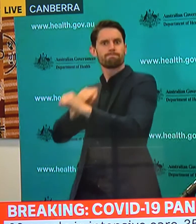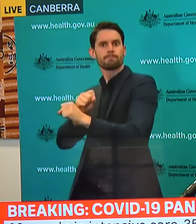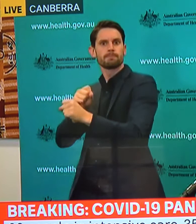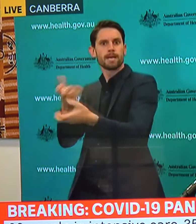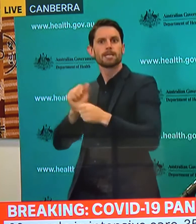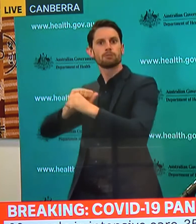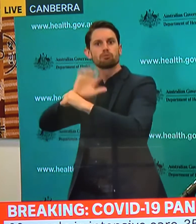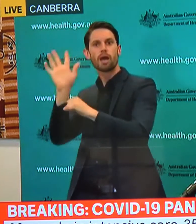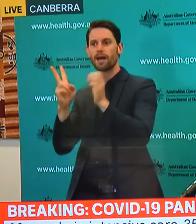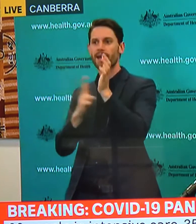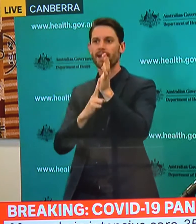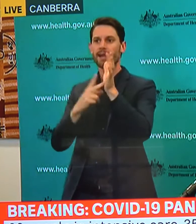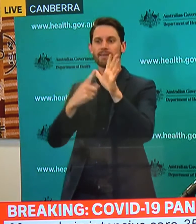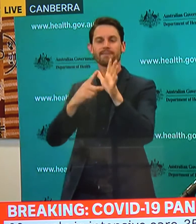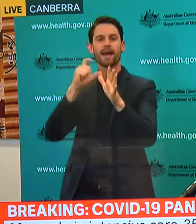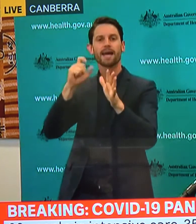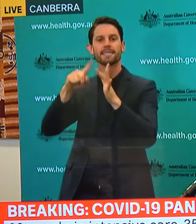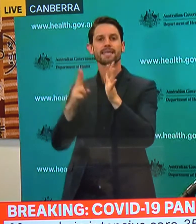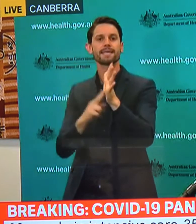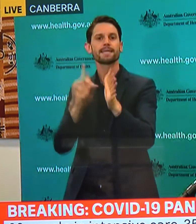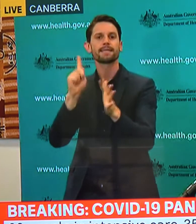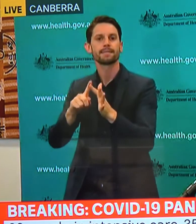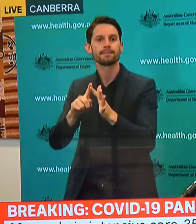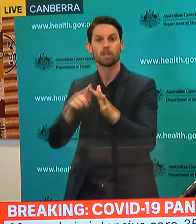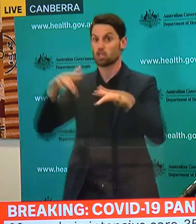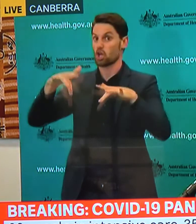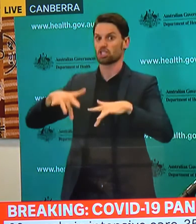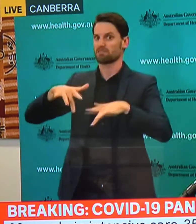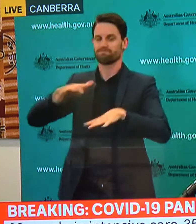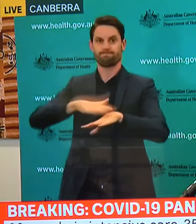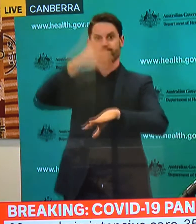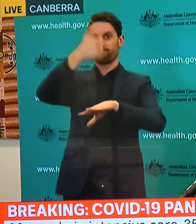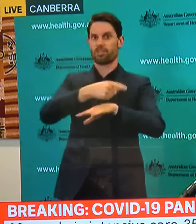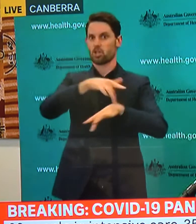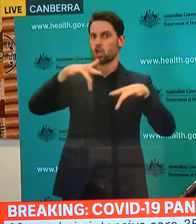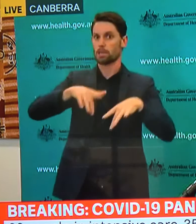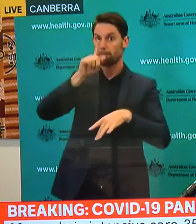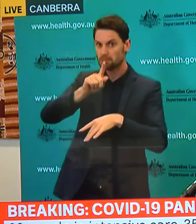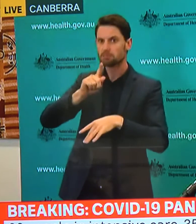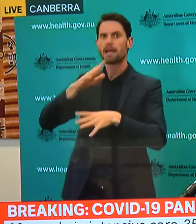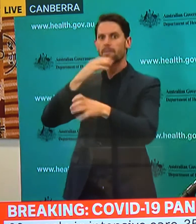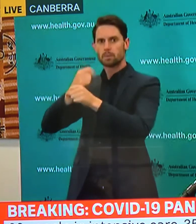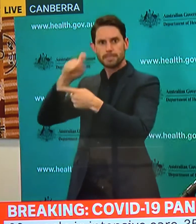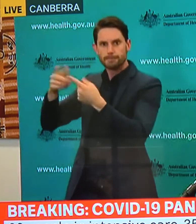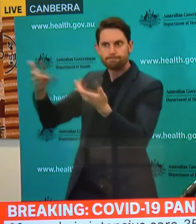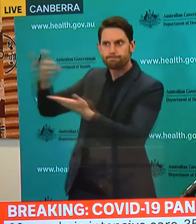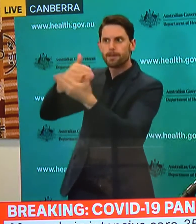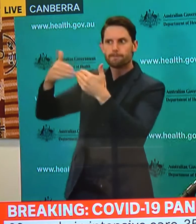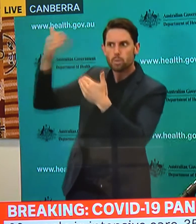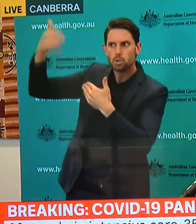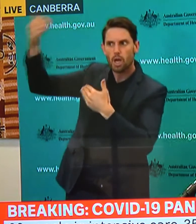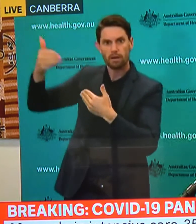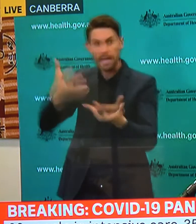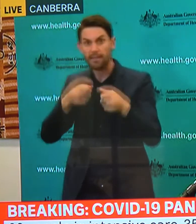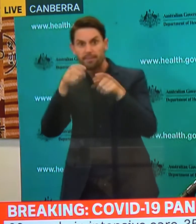we get more information about that in the coming days, weeks and months, that will also help us with our decision making. Professor,